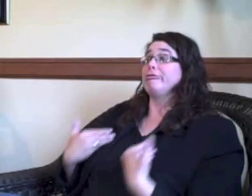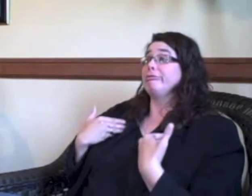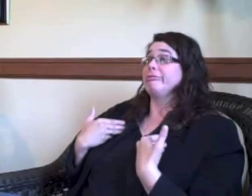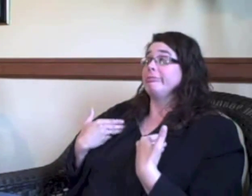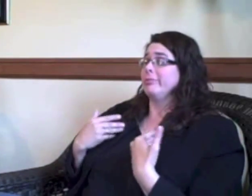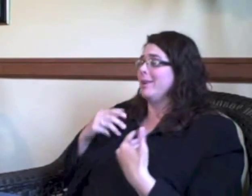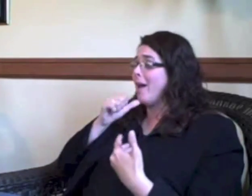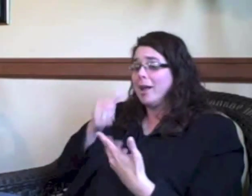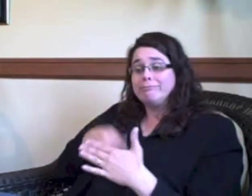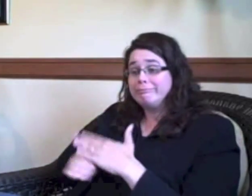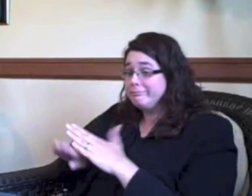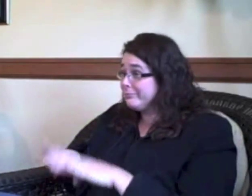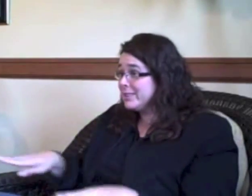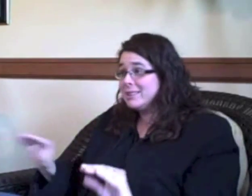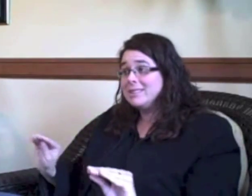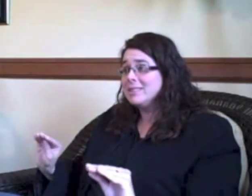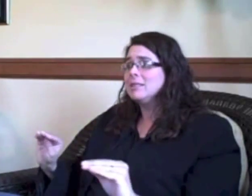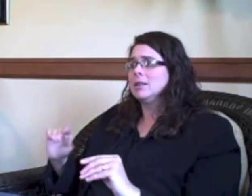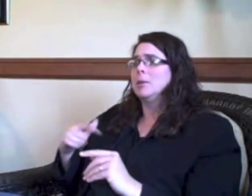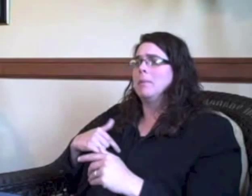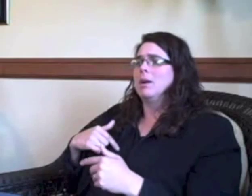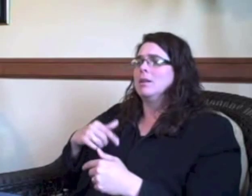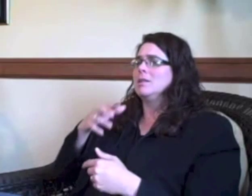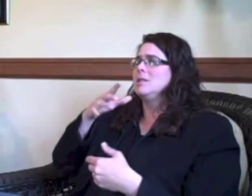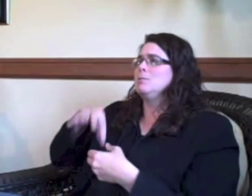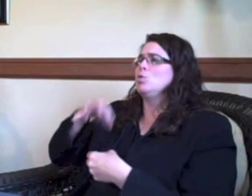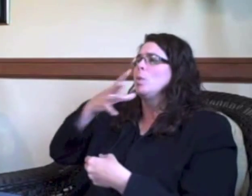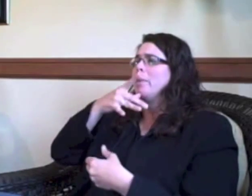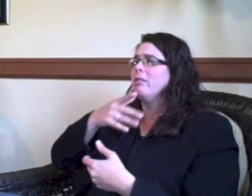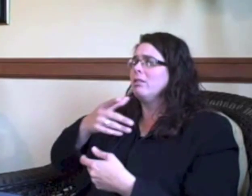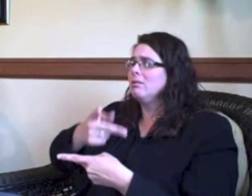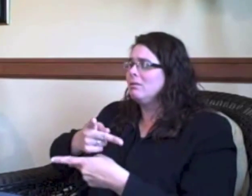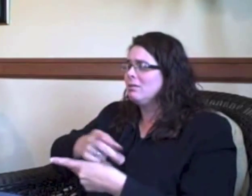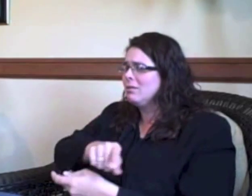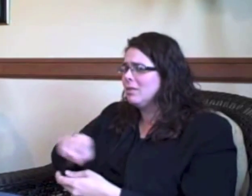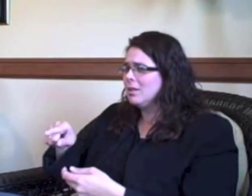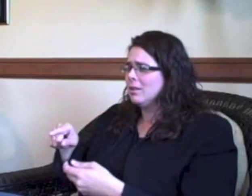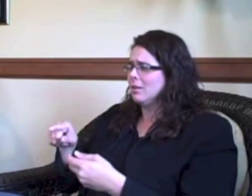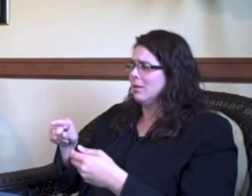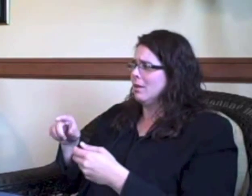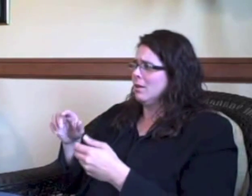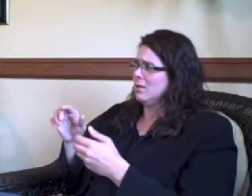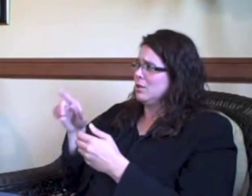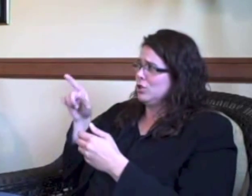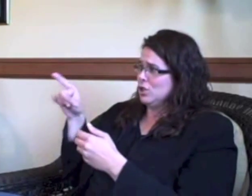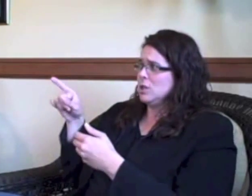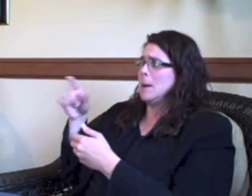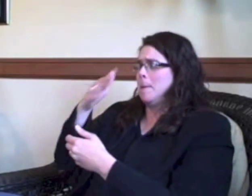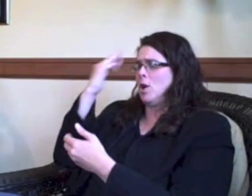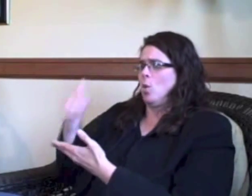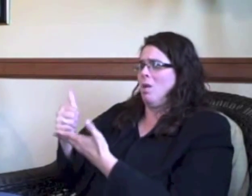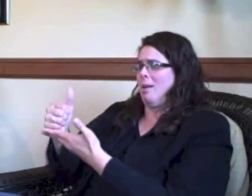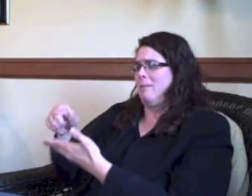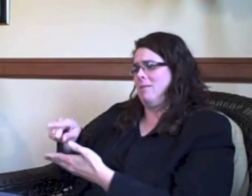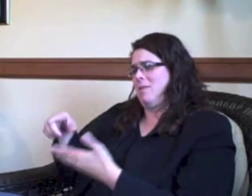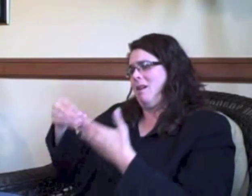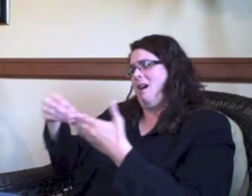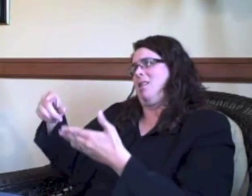Maybe I'm a spiritual mother. I may not bear children, but I'm a spiritual mother in that I help take care of people.